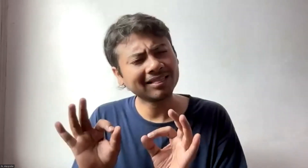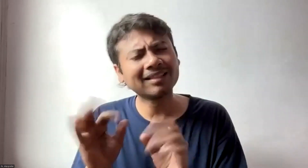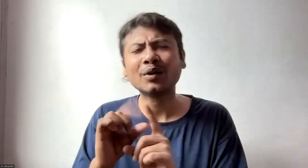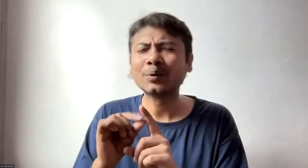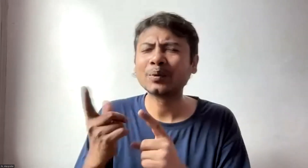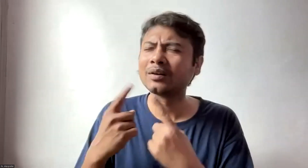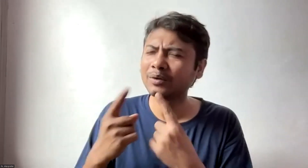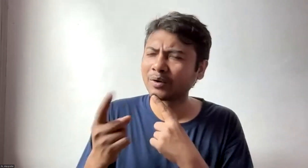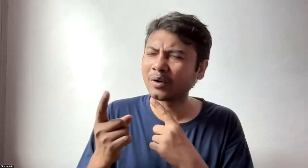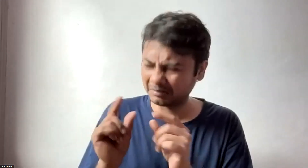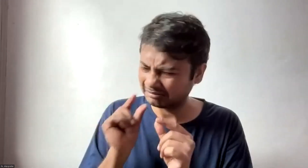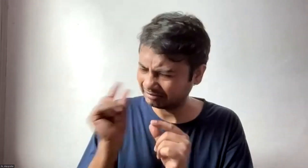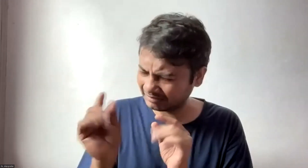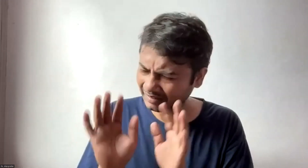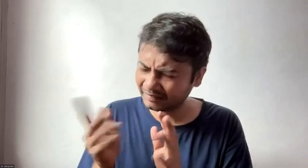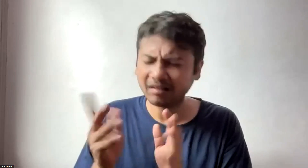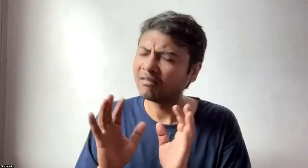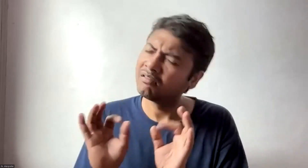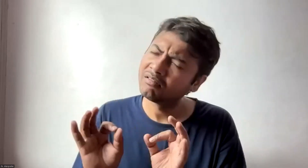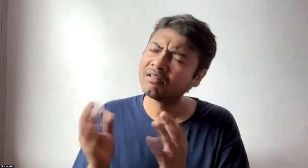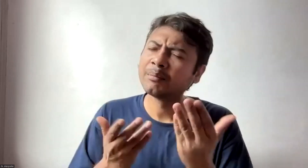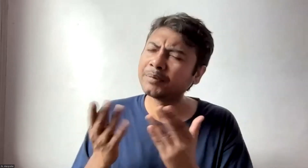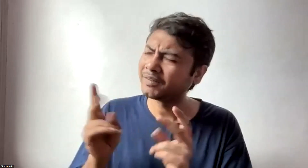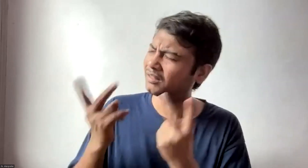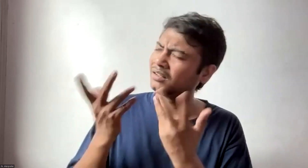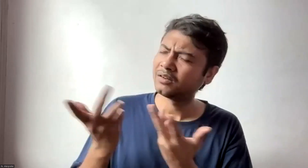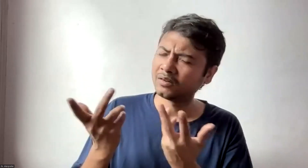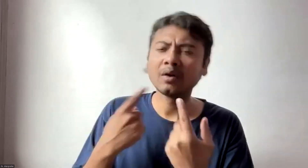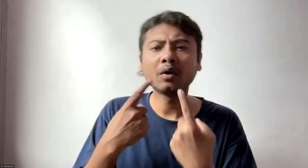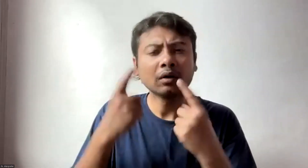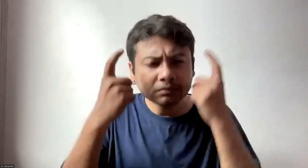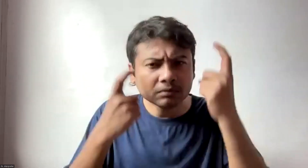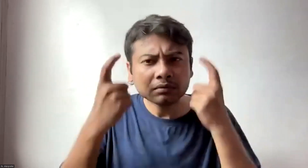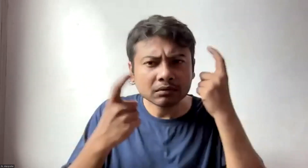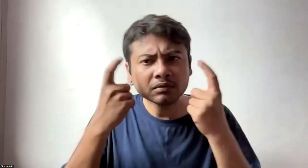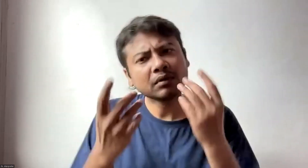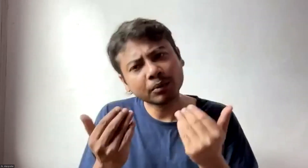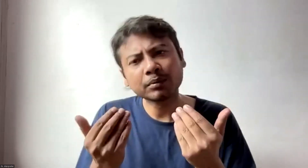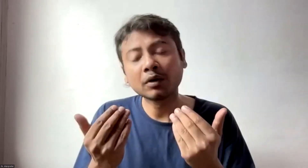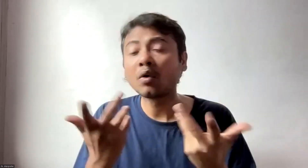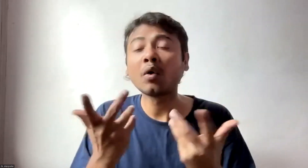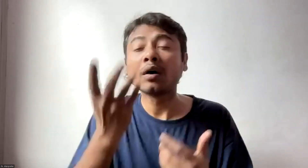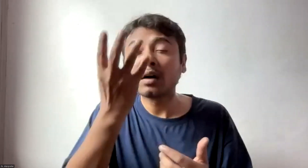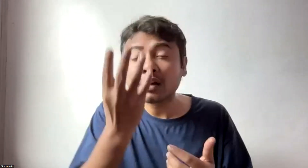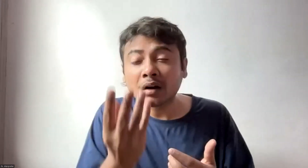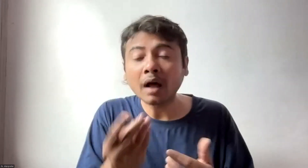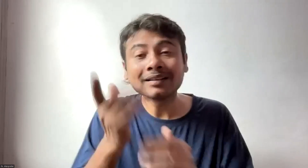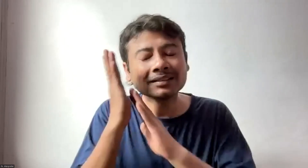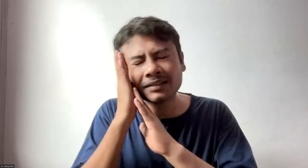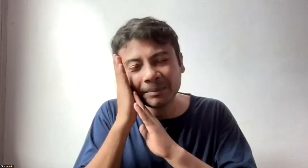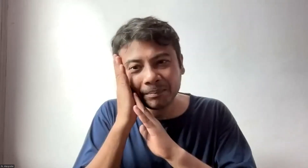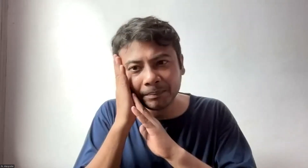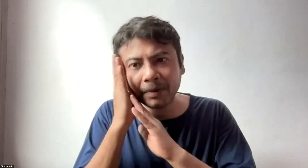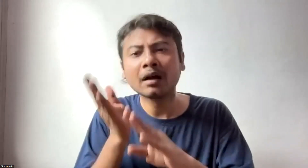have you spoken to somebody else? Even if somebody said bad things to you, how are you behaving? Are you getting